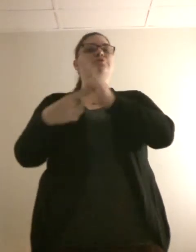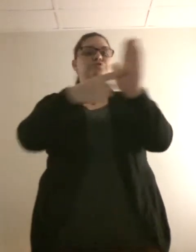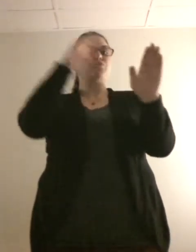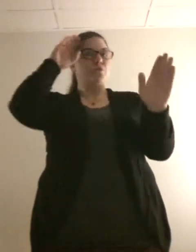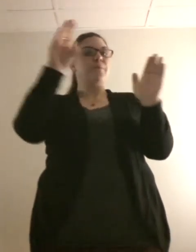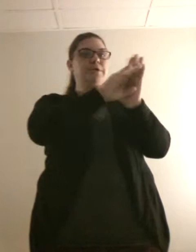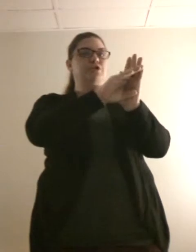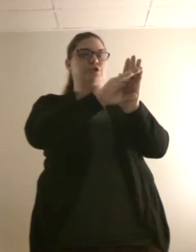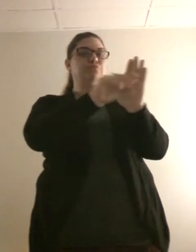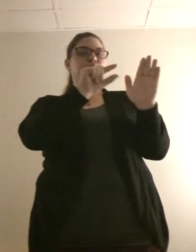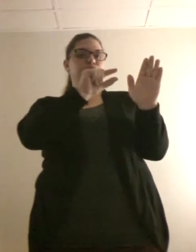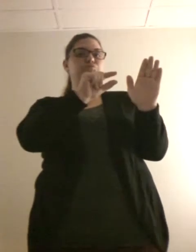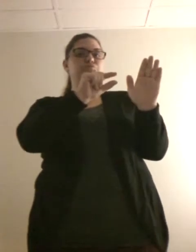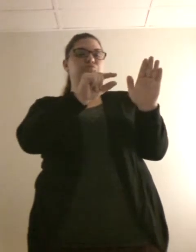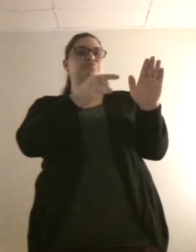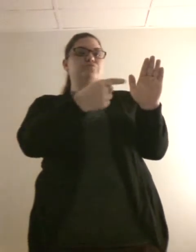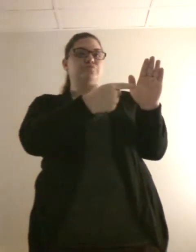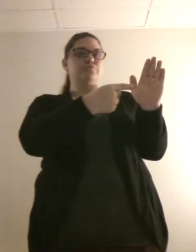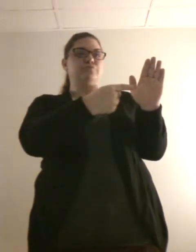This is Georgia. There's Georgia.